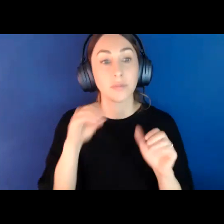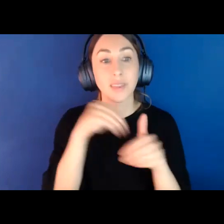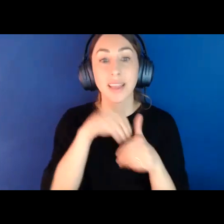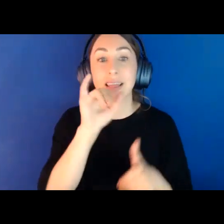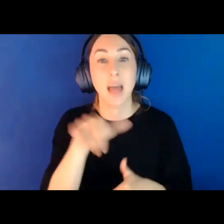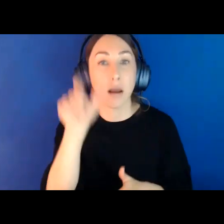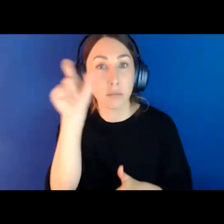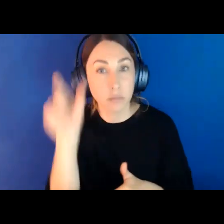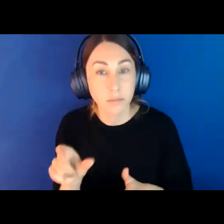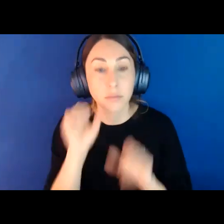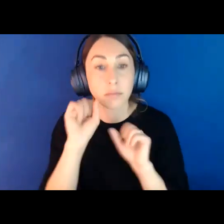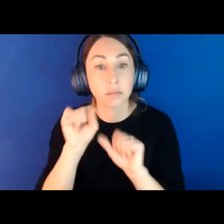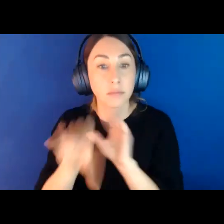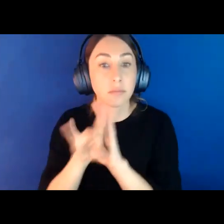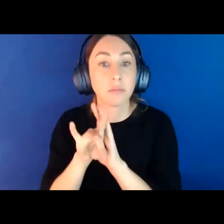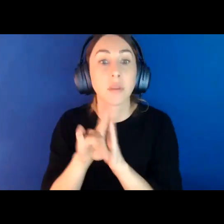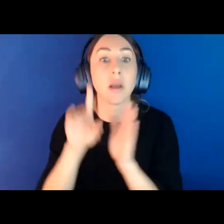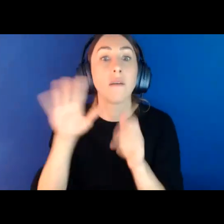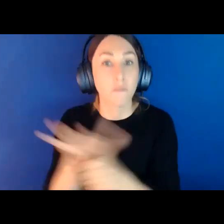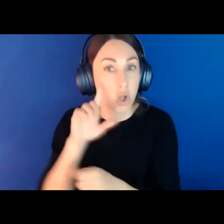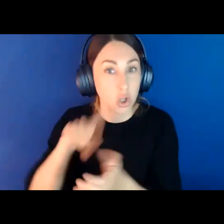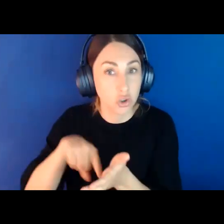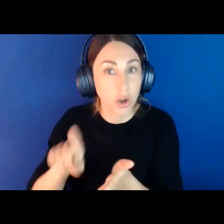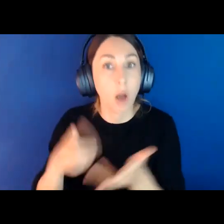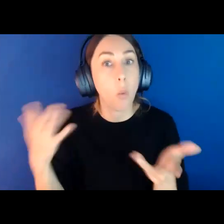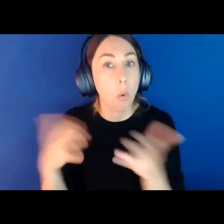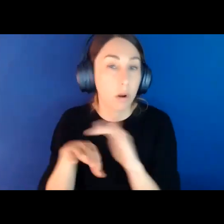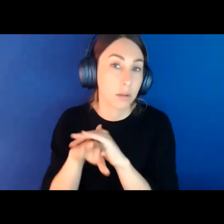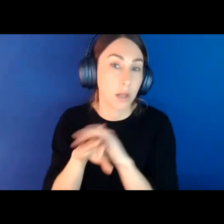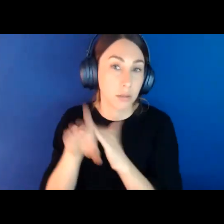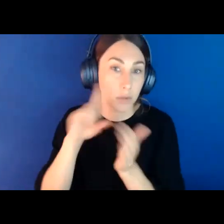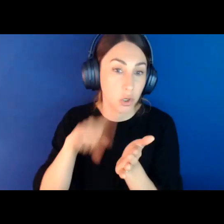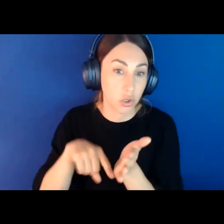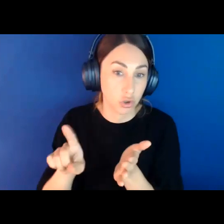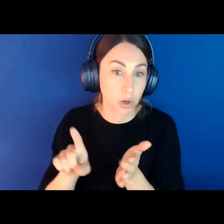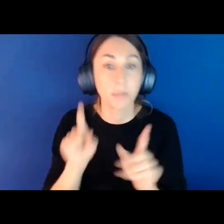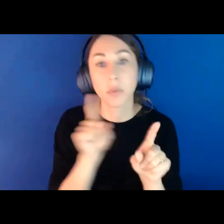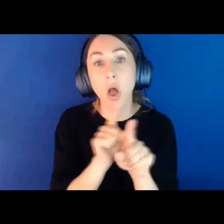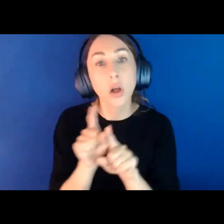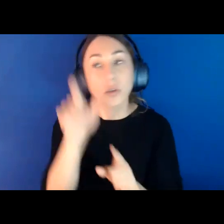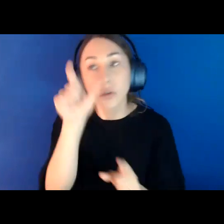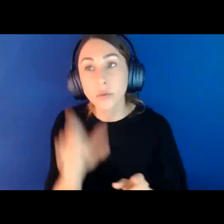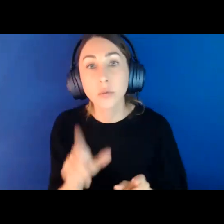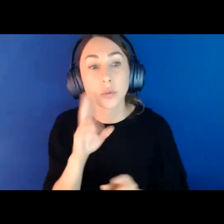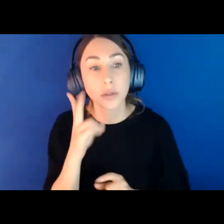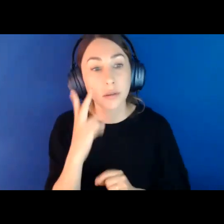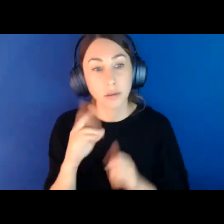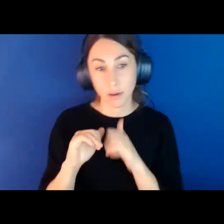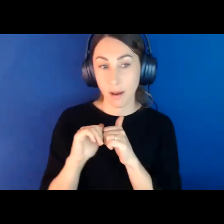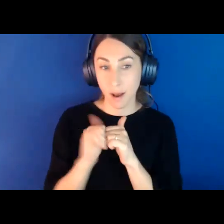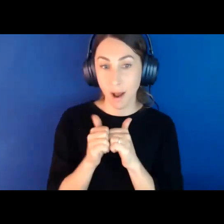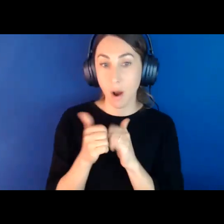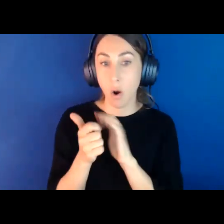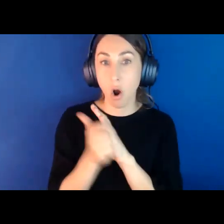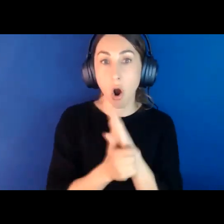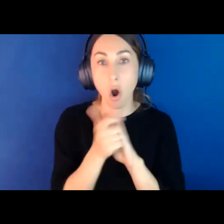toolbar a full check or an accessibility check. In that toolbar, you'll also find how to auto tag